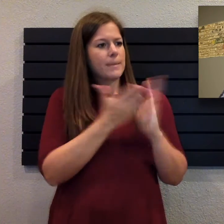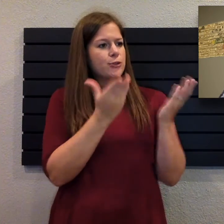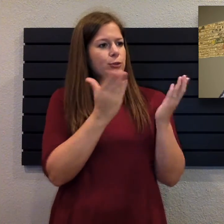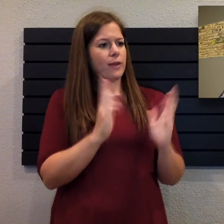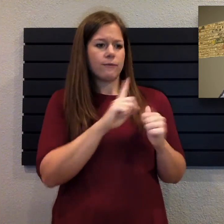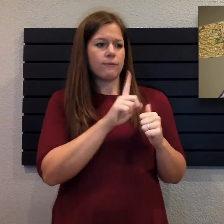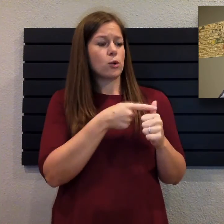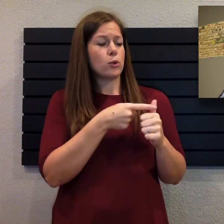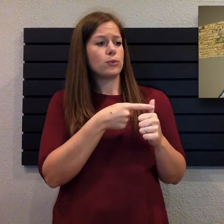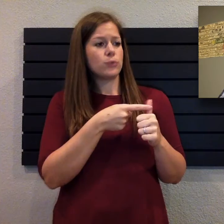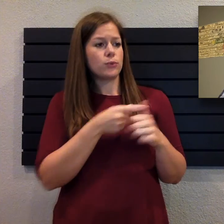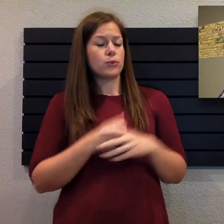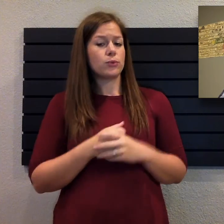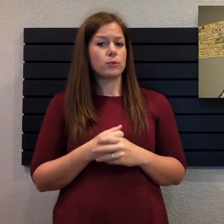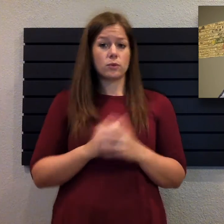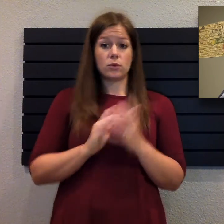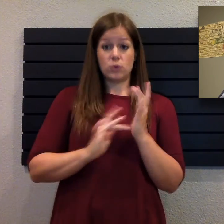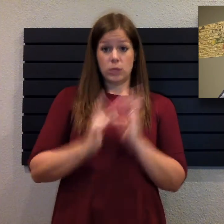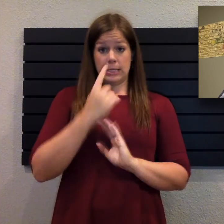you need to serve.